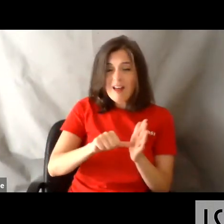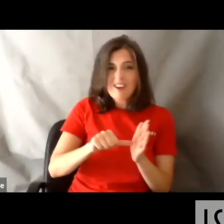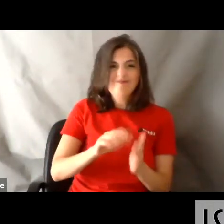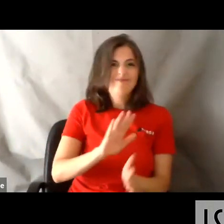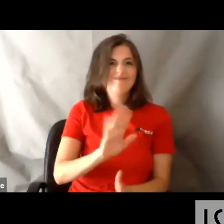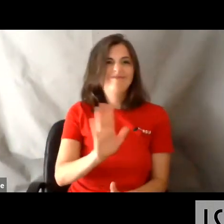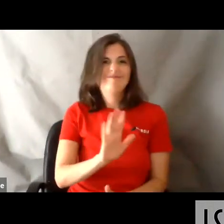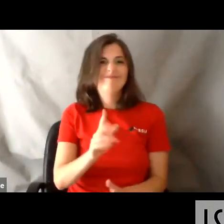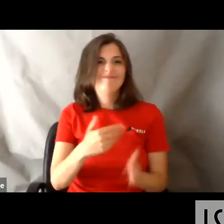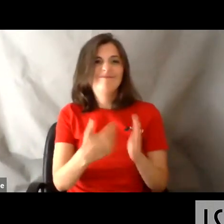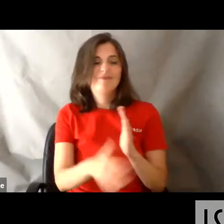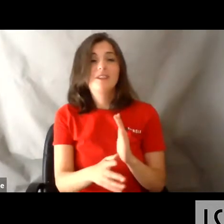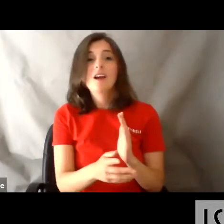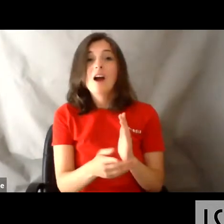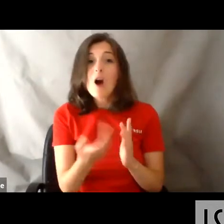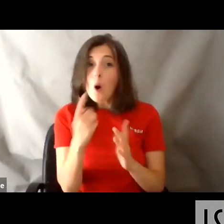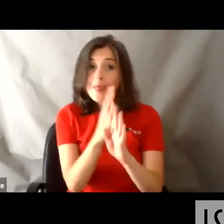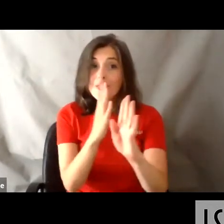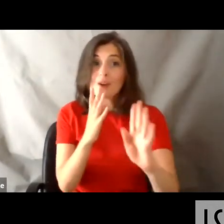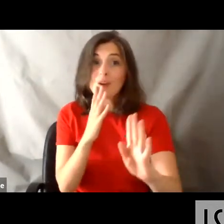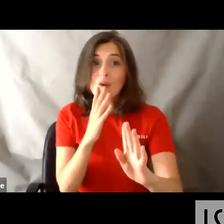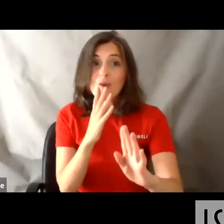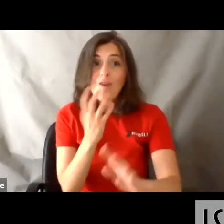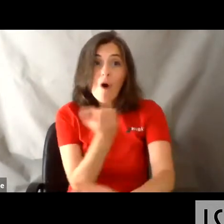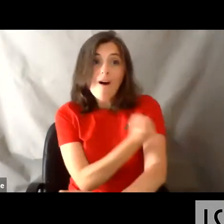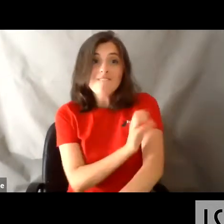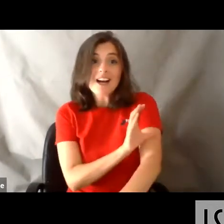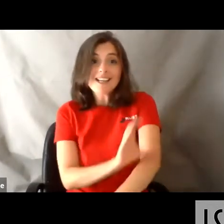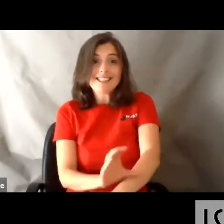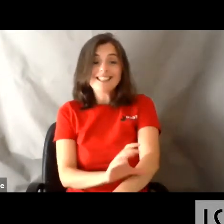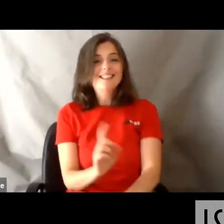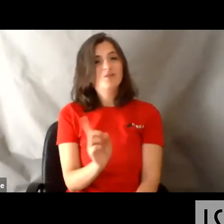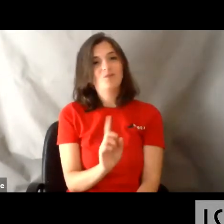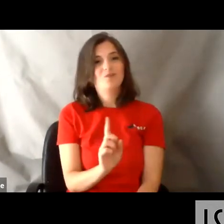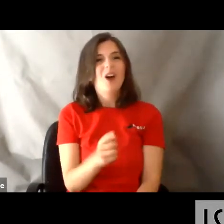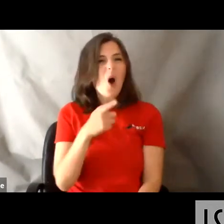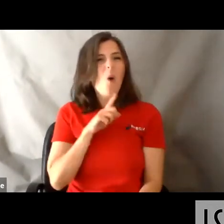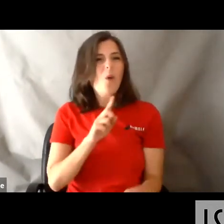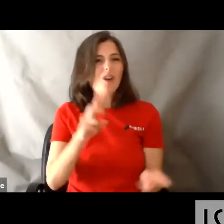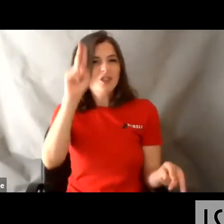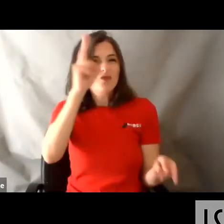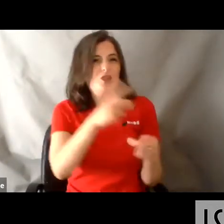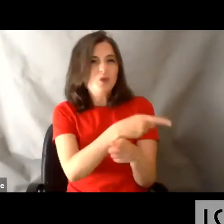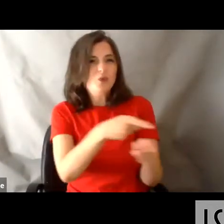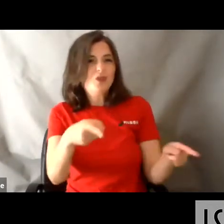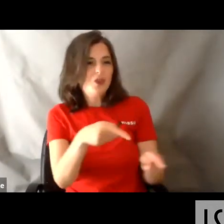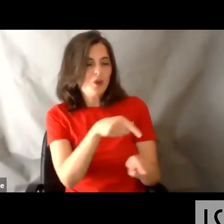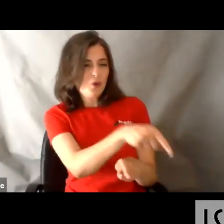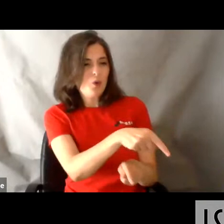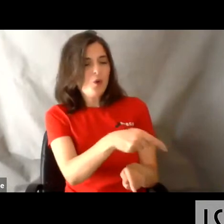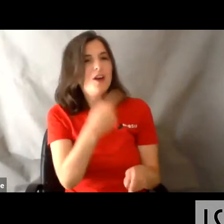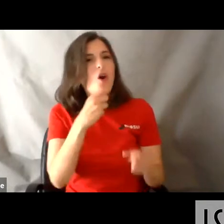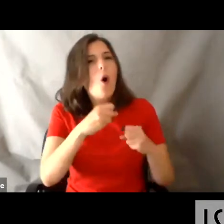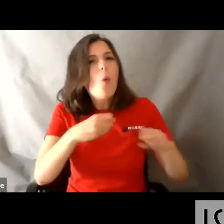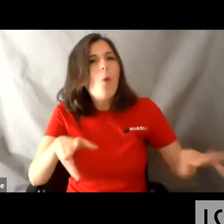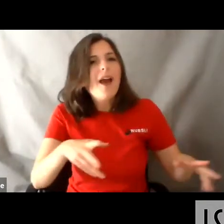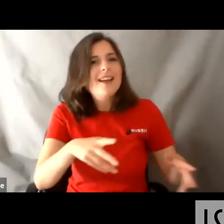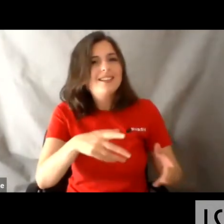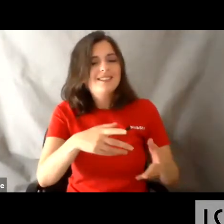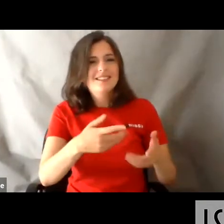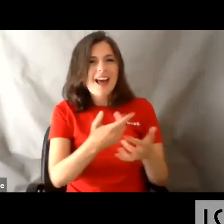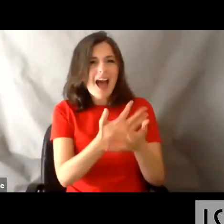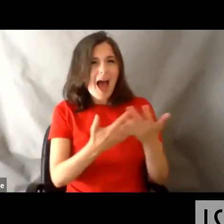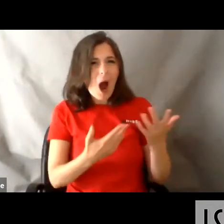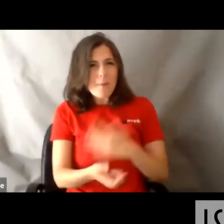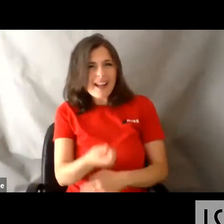in the queue for a vaccine. The fewer of you lot, the better. You're a waste of stelazine. How many years of risperidone